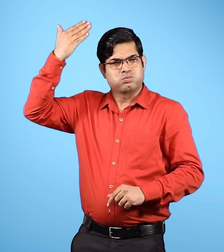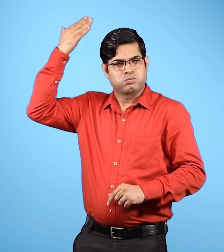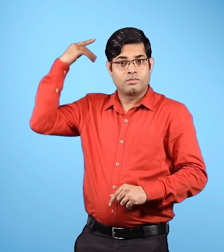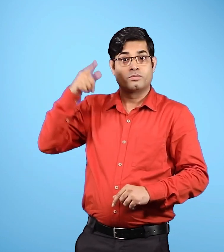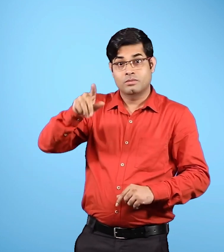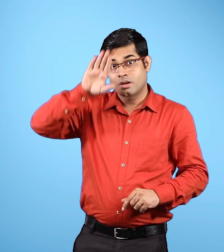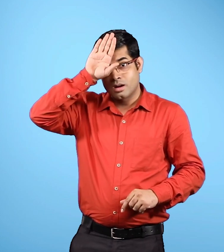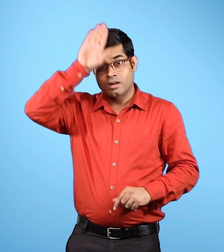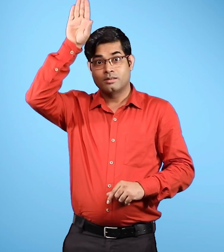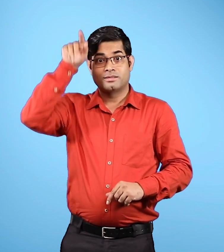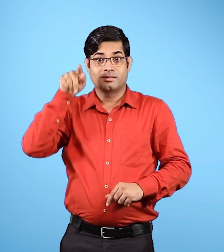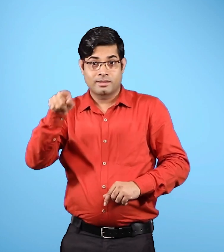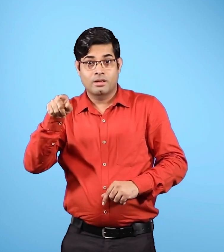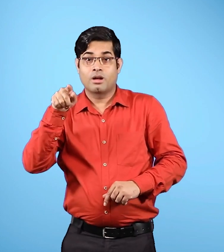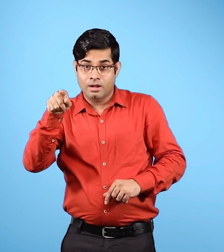a country in North Africa,